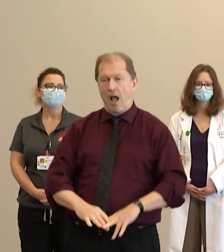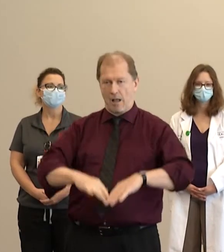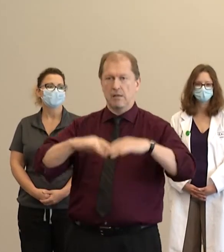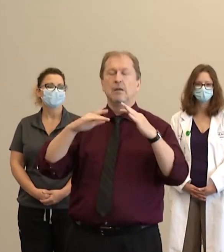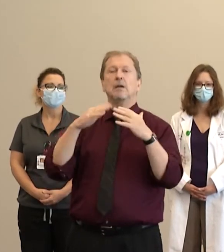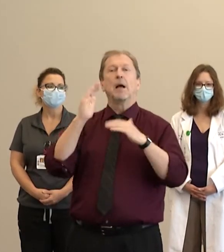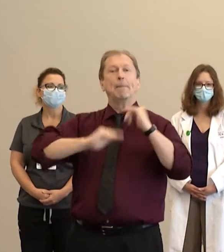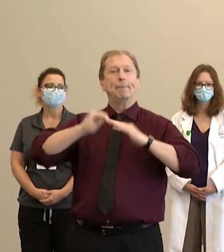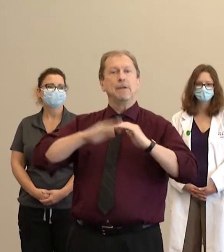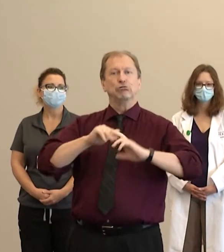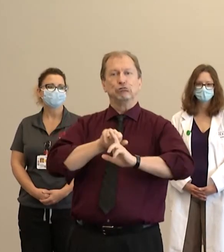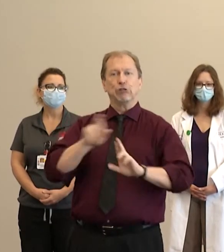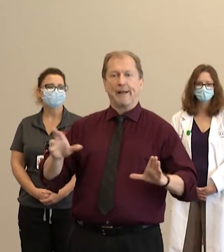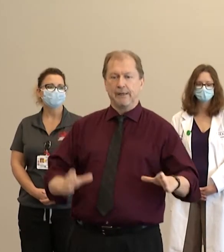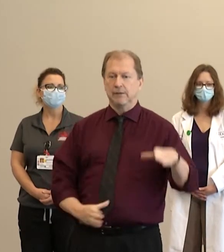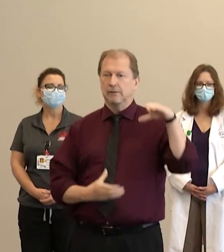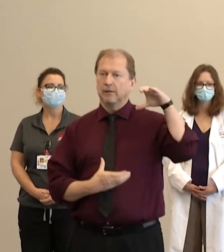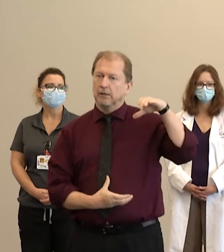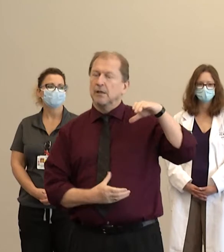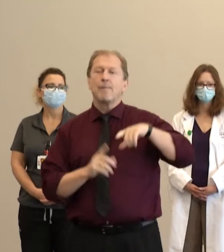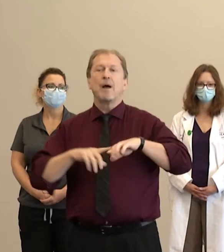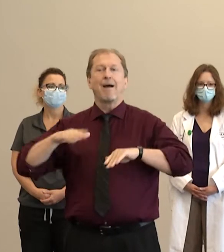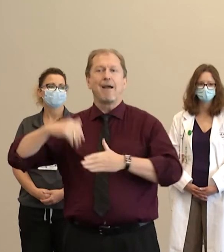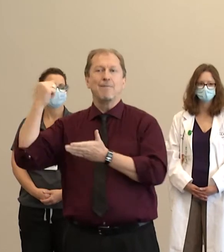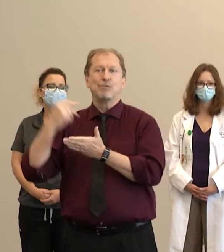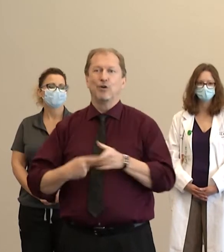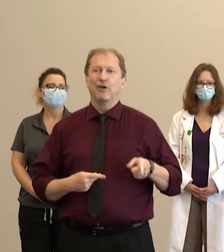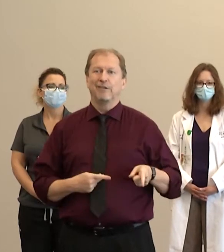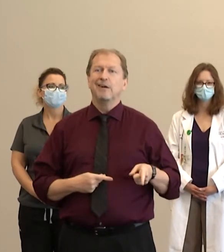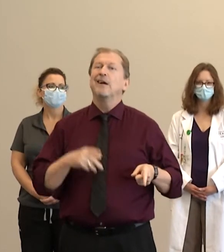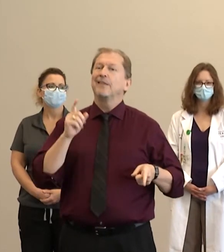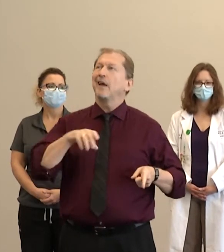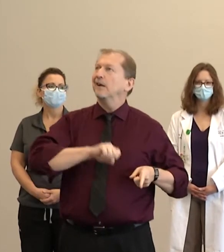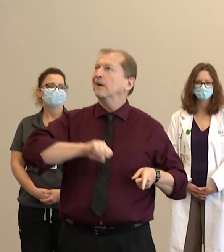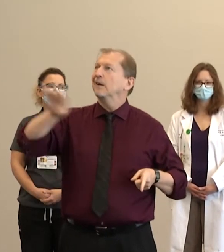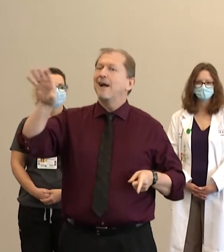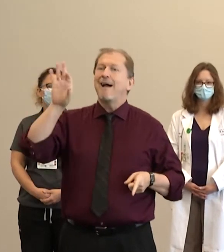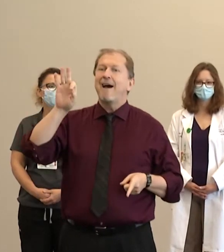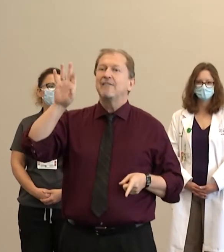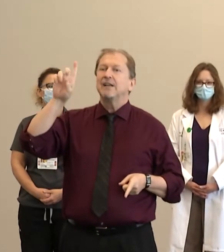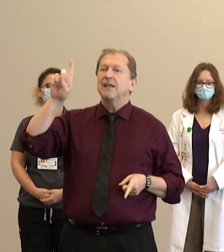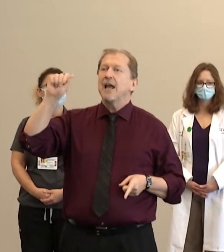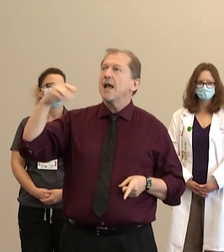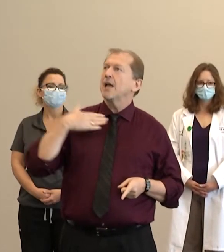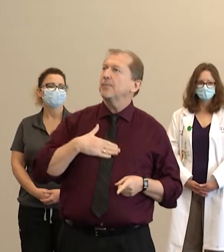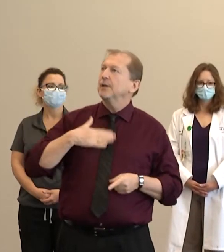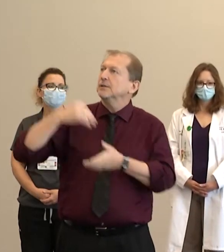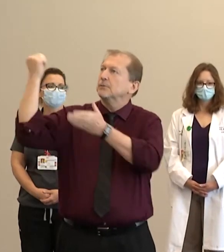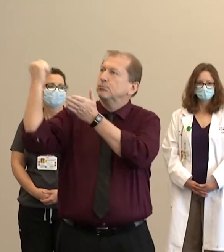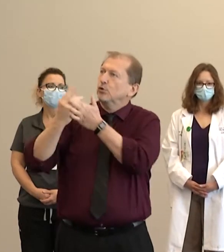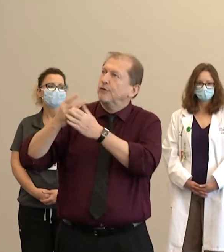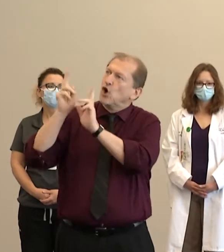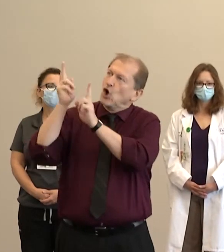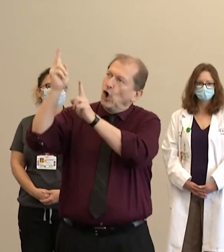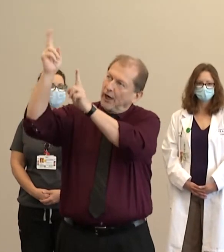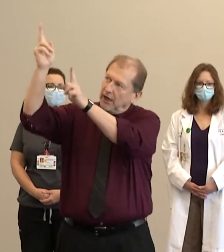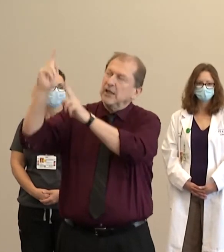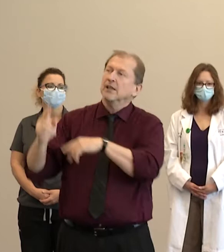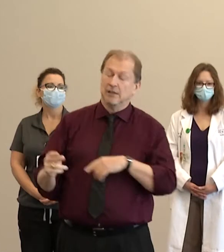final stages of FDA emergency approval, is designed for the ICU and optimized for COVID patients